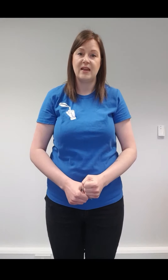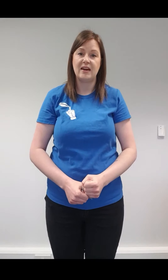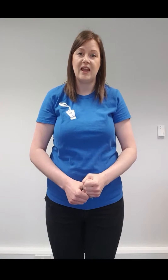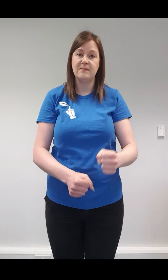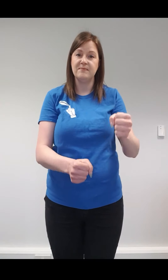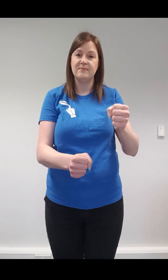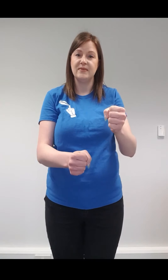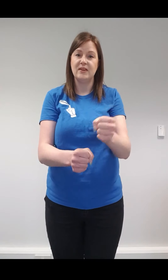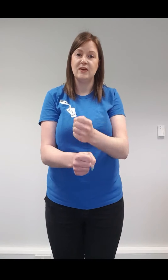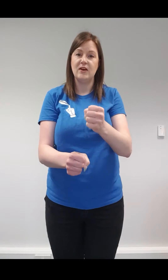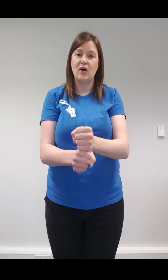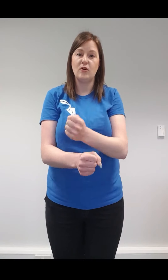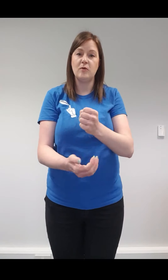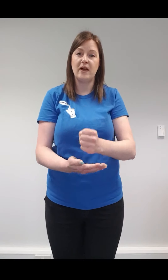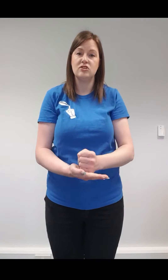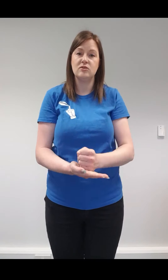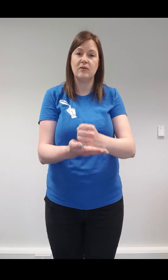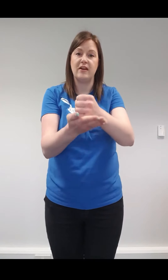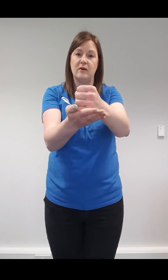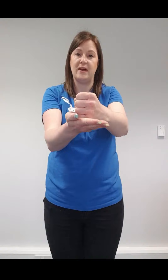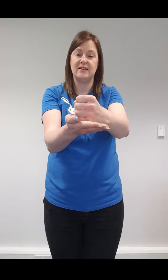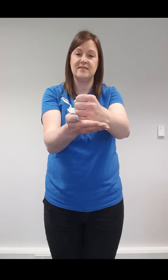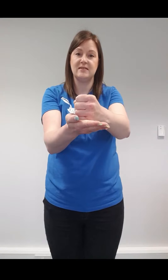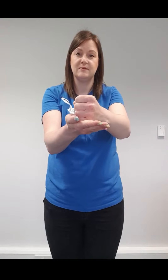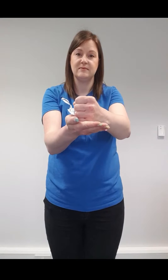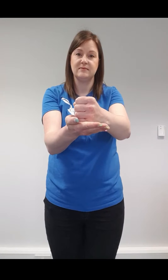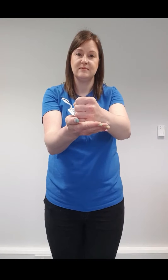And again, occupational therapist.